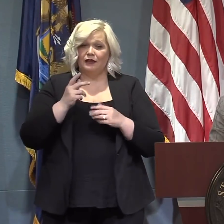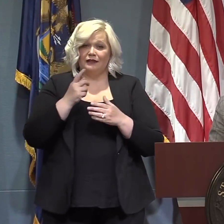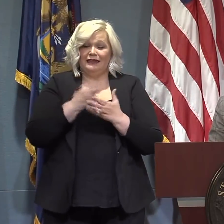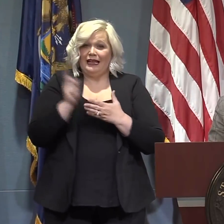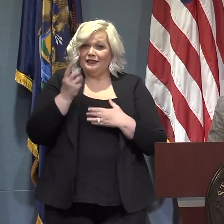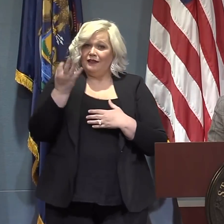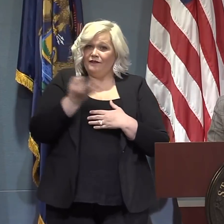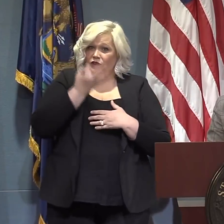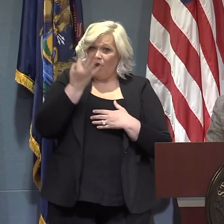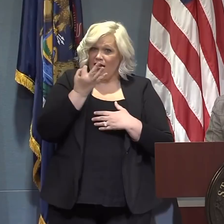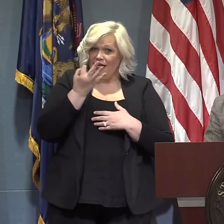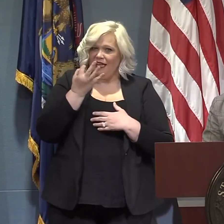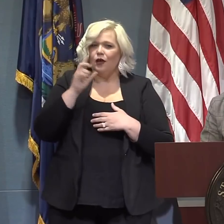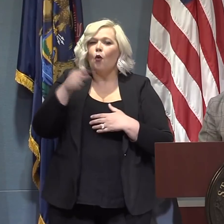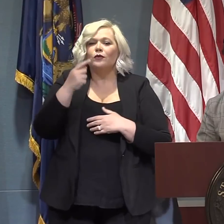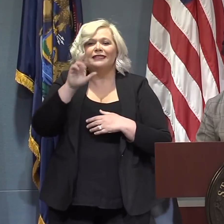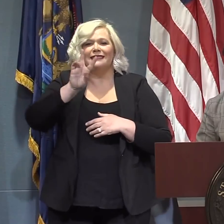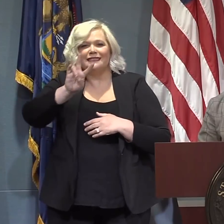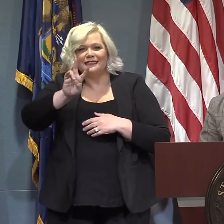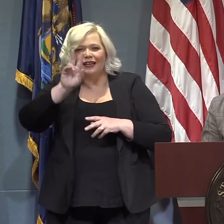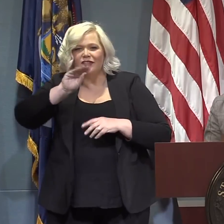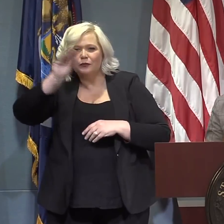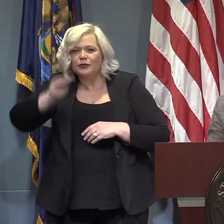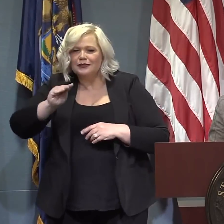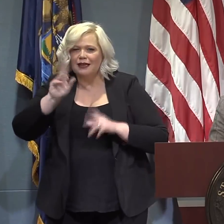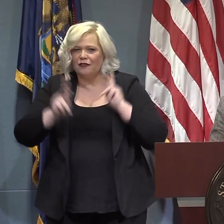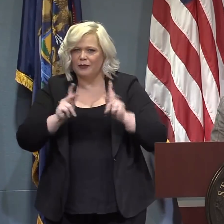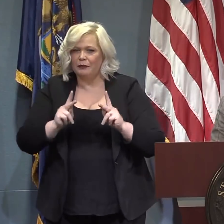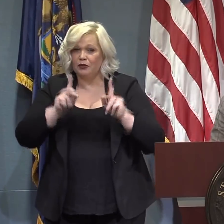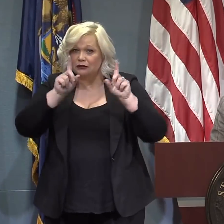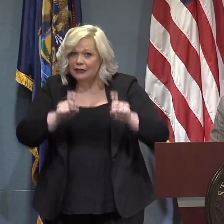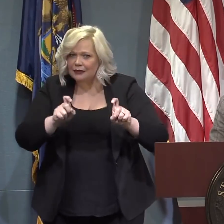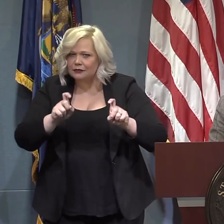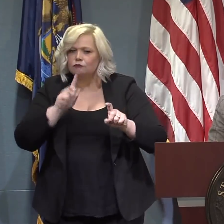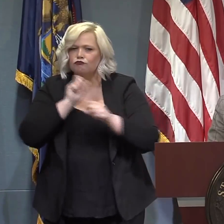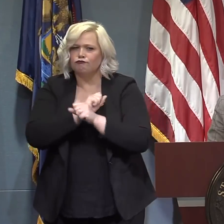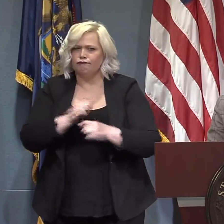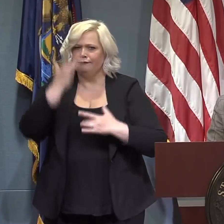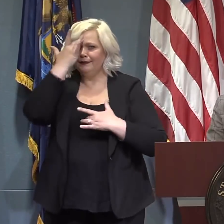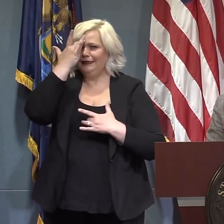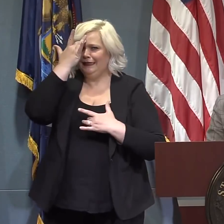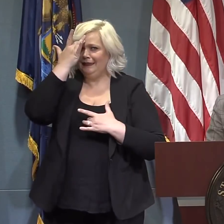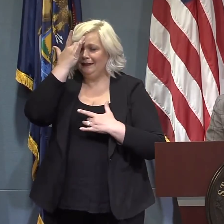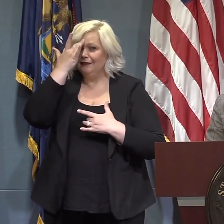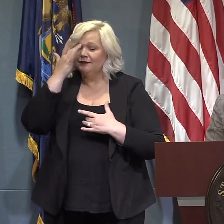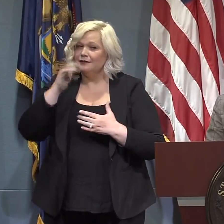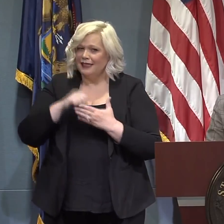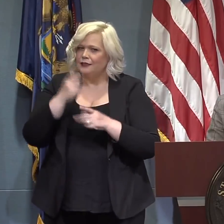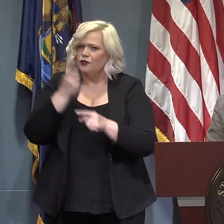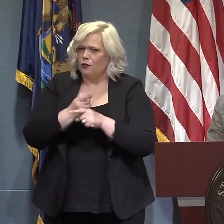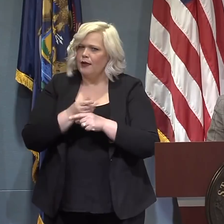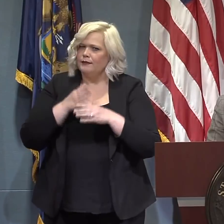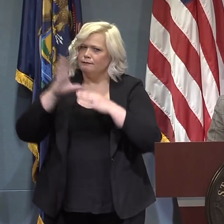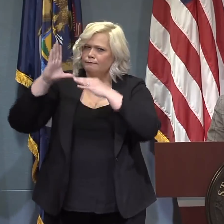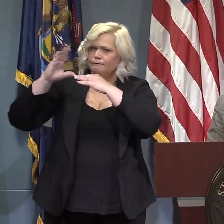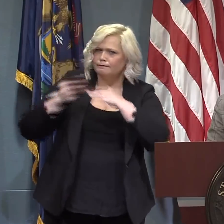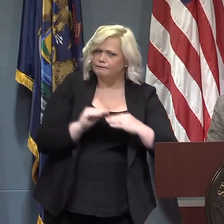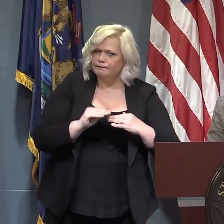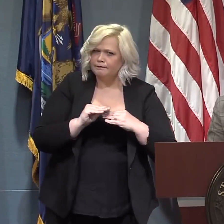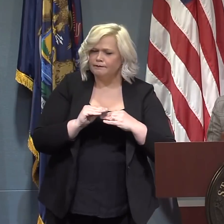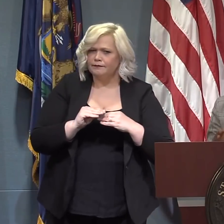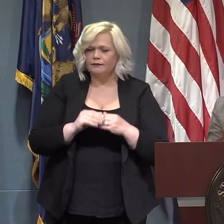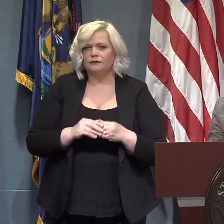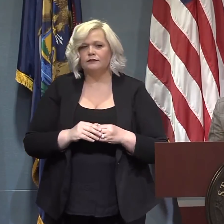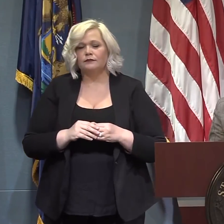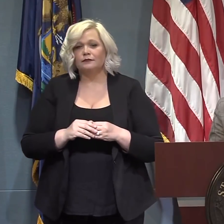are definitely on the right trajectory. But what we also know, it is not enough to increase the amount of testing alone. We